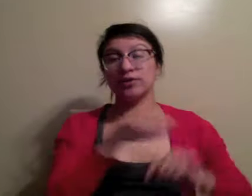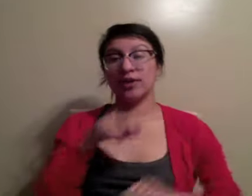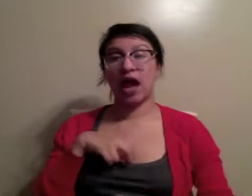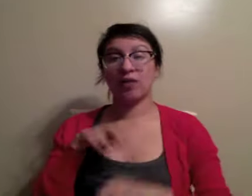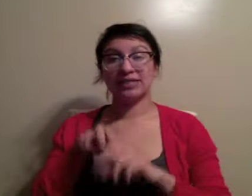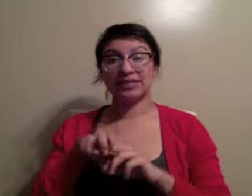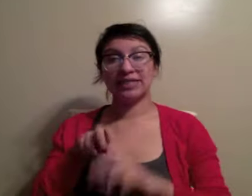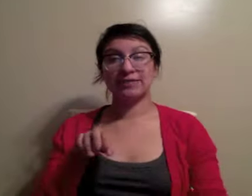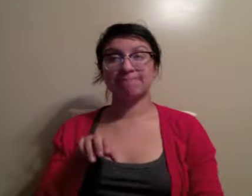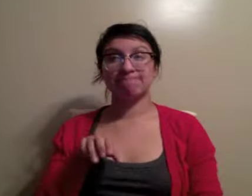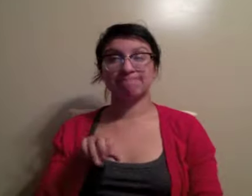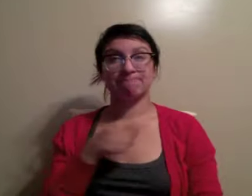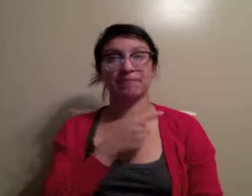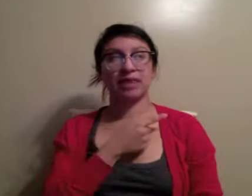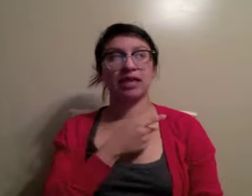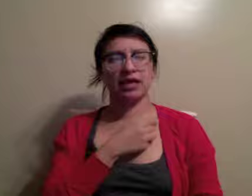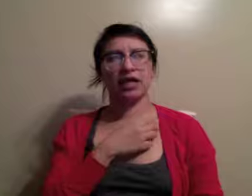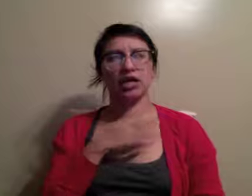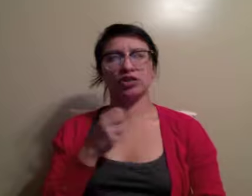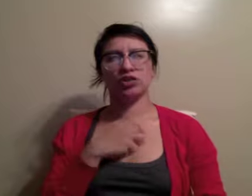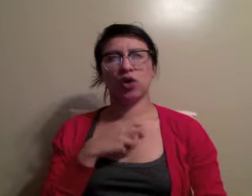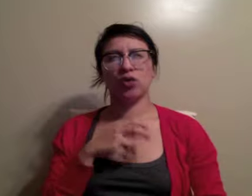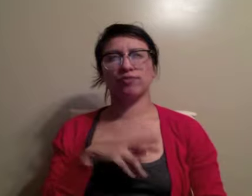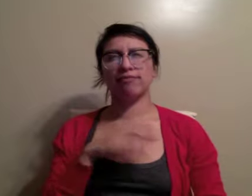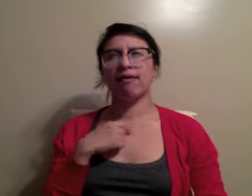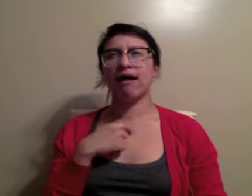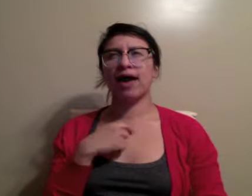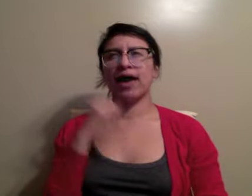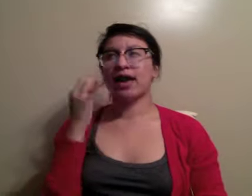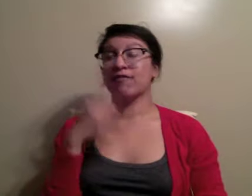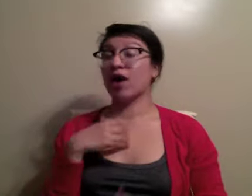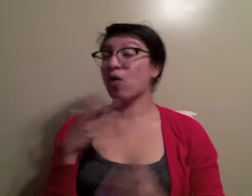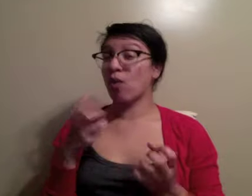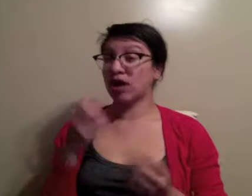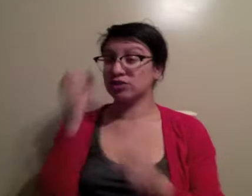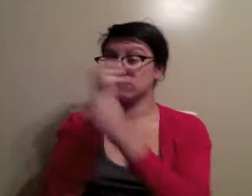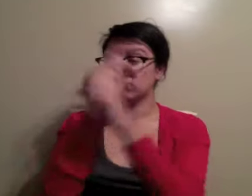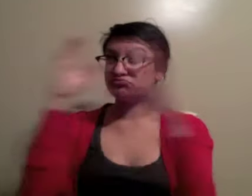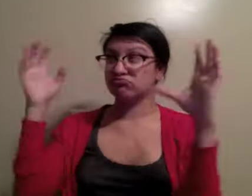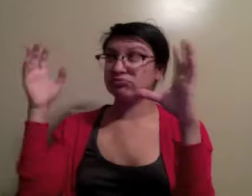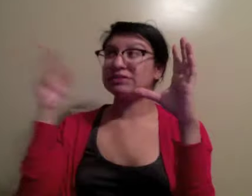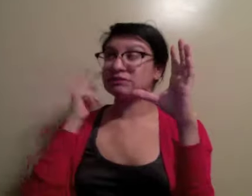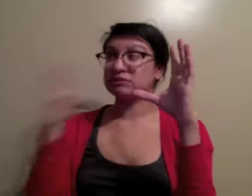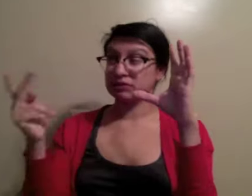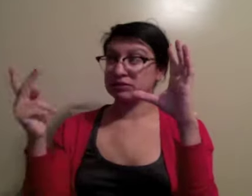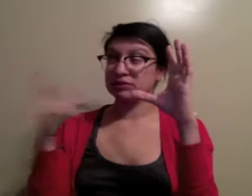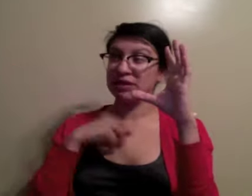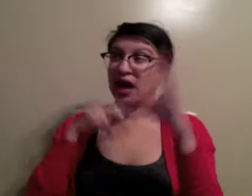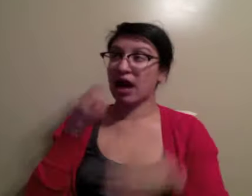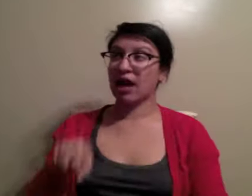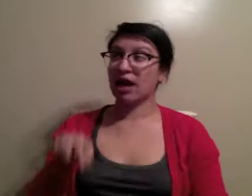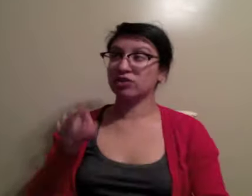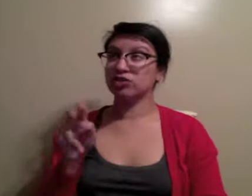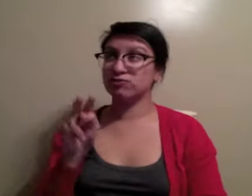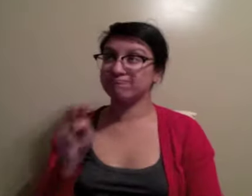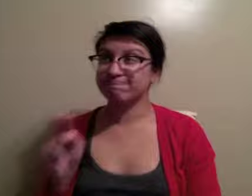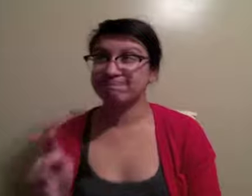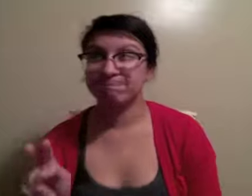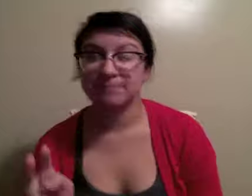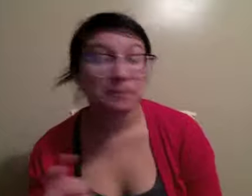discrimination to be gross and unacceptable. But that didn't mean they were prepared for their own lives to change. What Mondale figured out was that the Senate